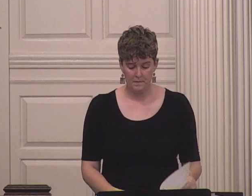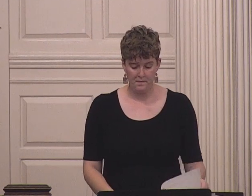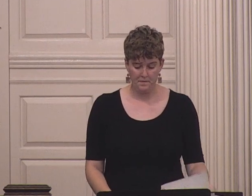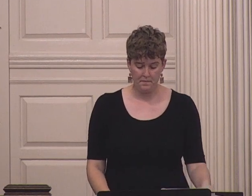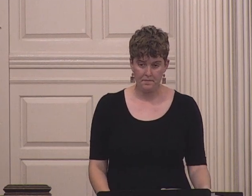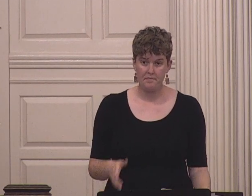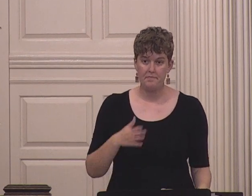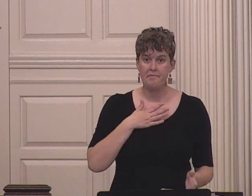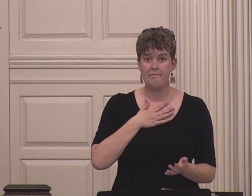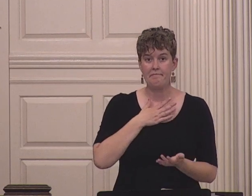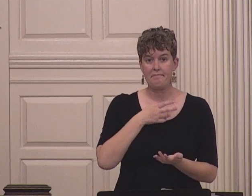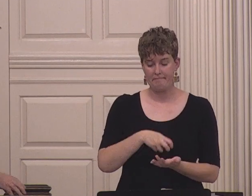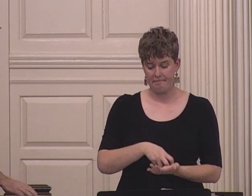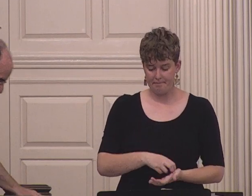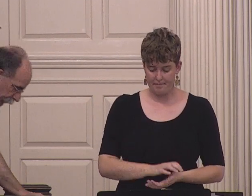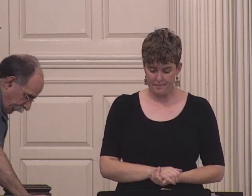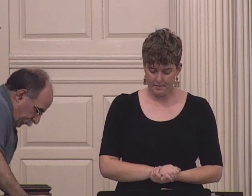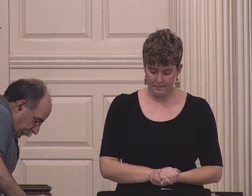pacem.